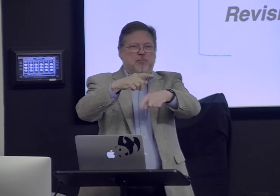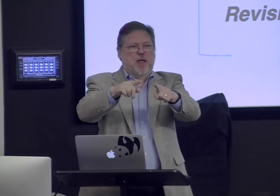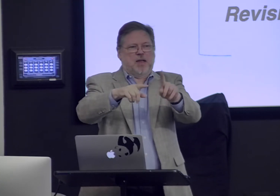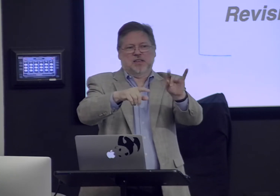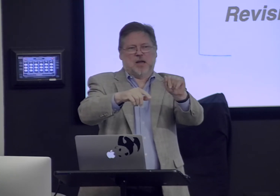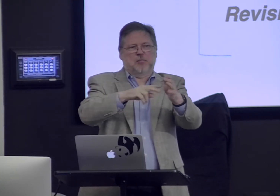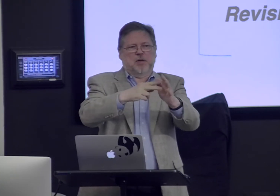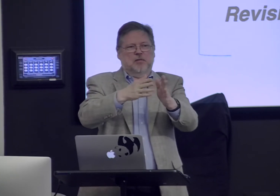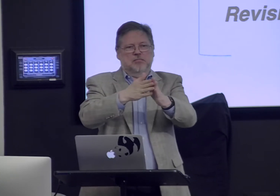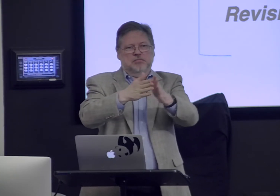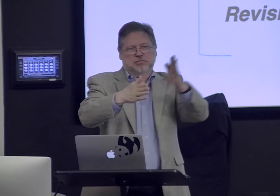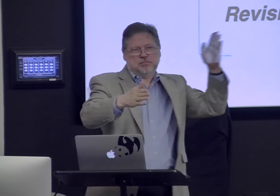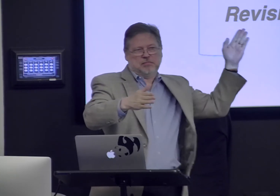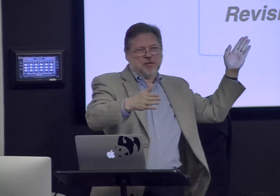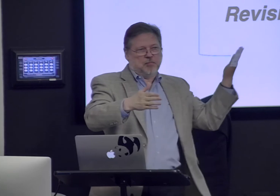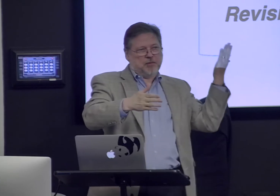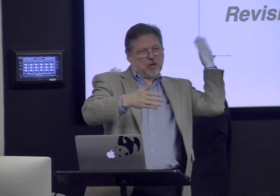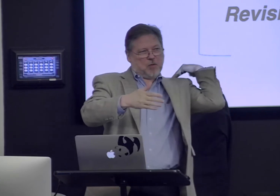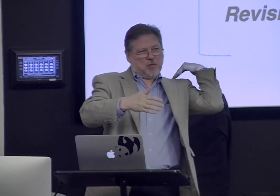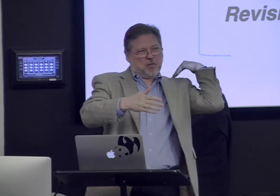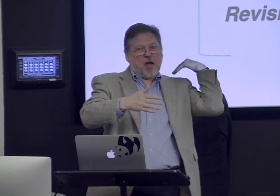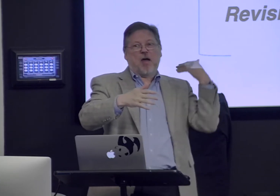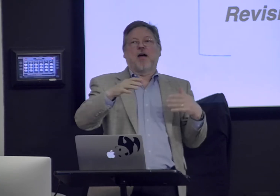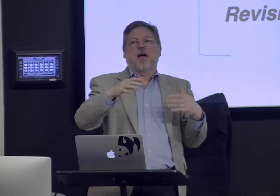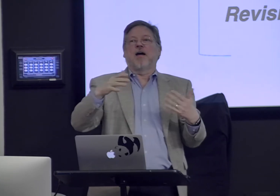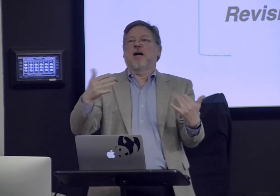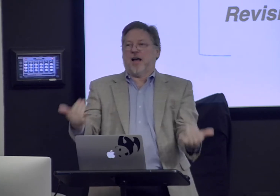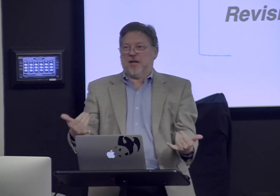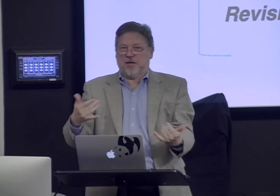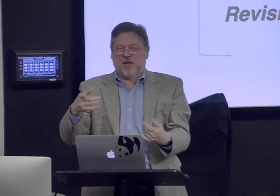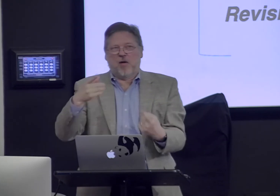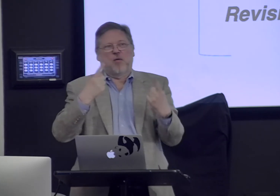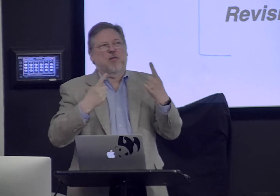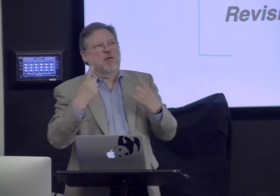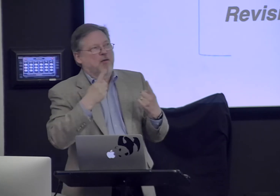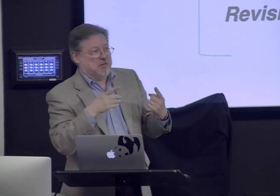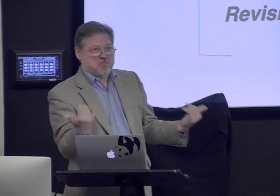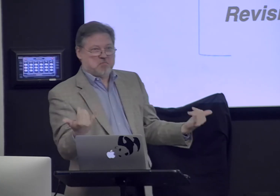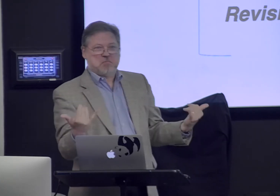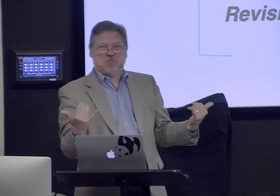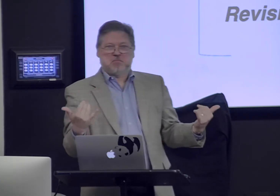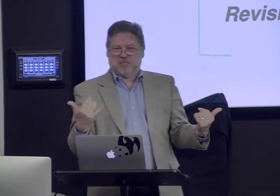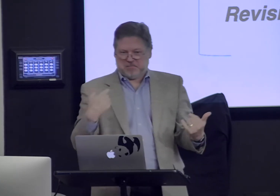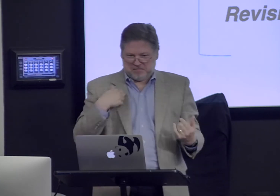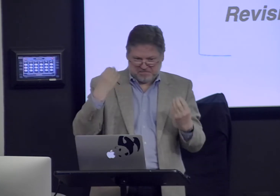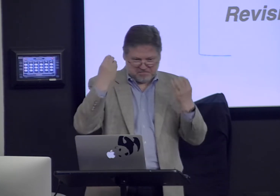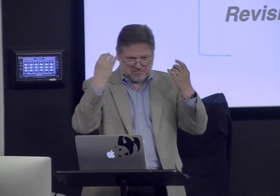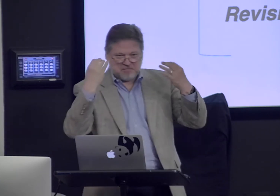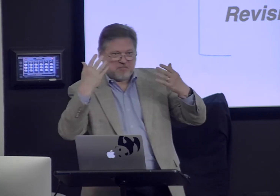diachronicity. So obviously, chronicity has a reference to time, but diachronicity